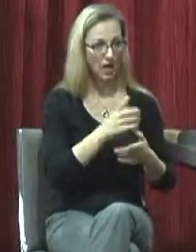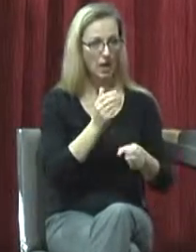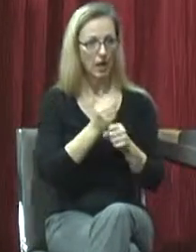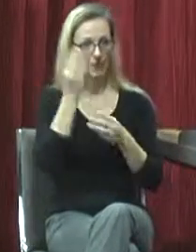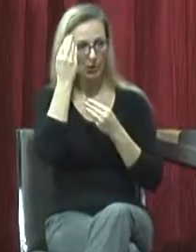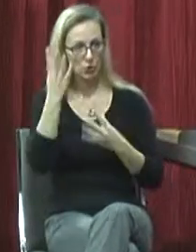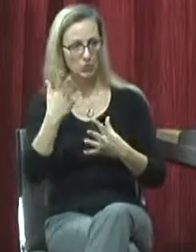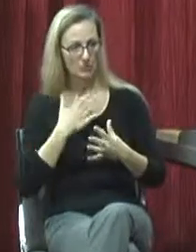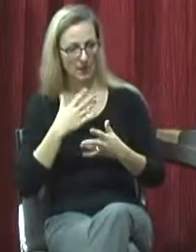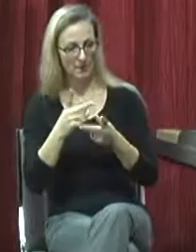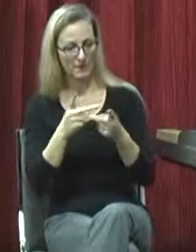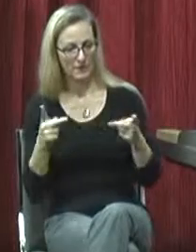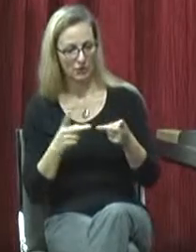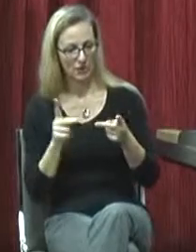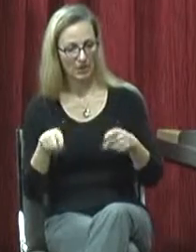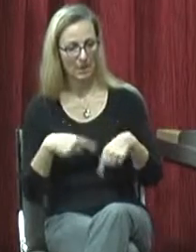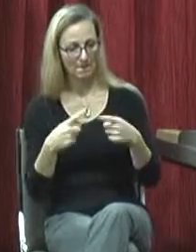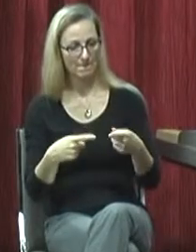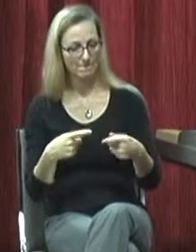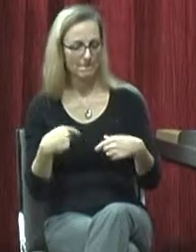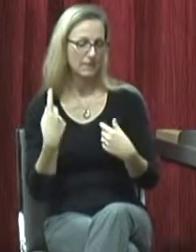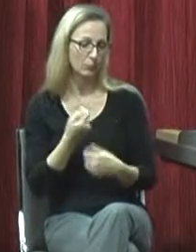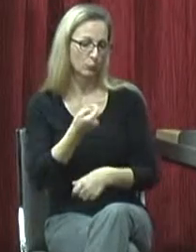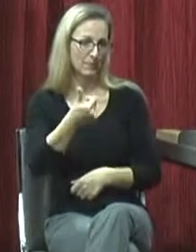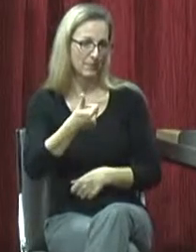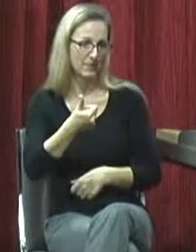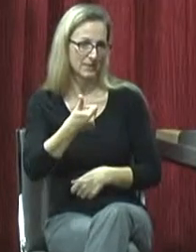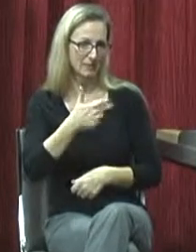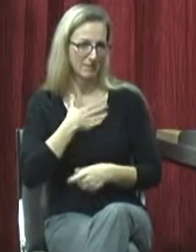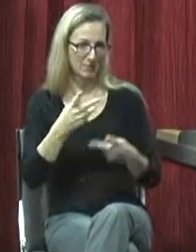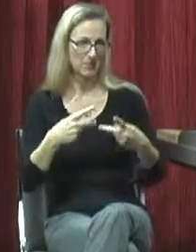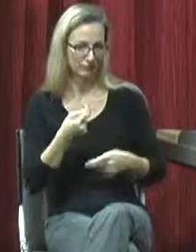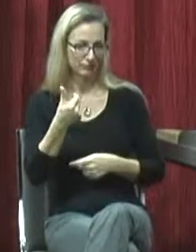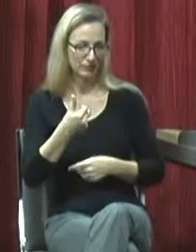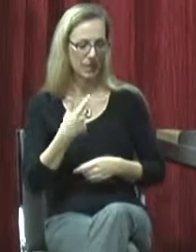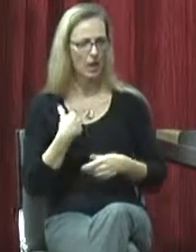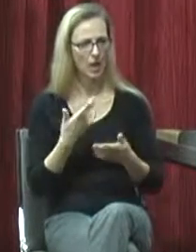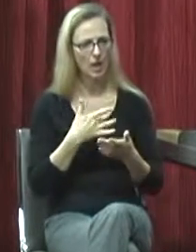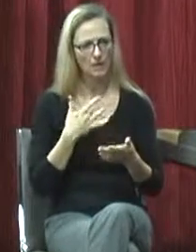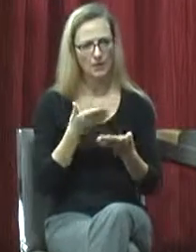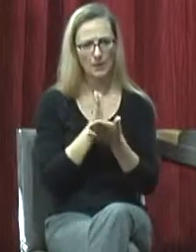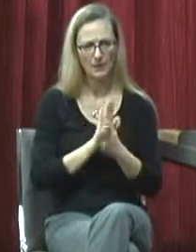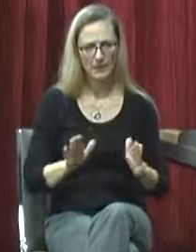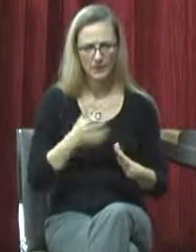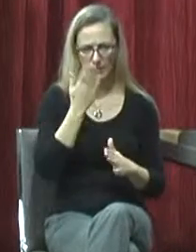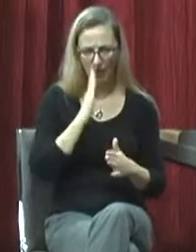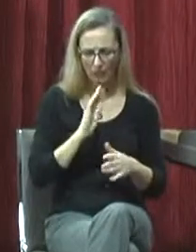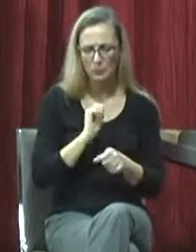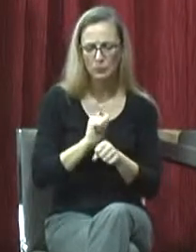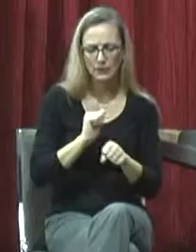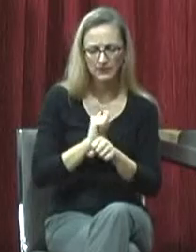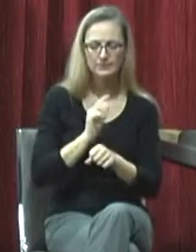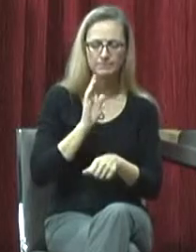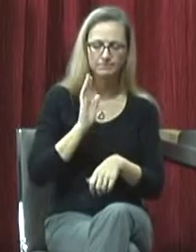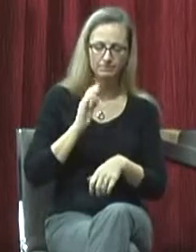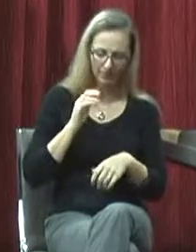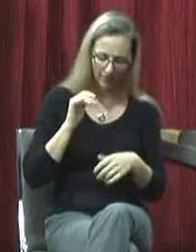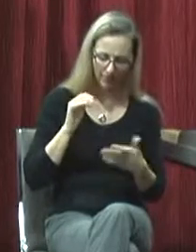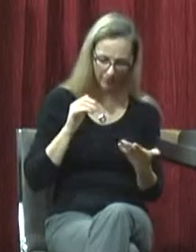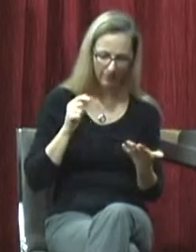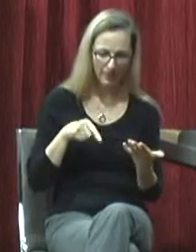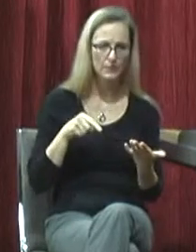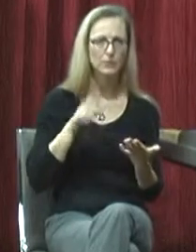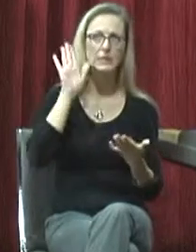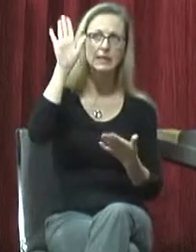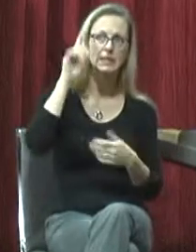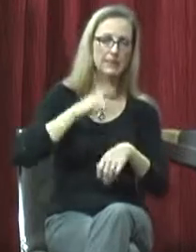that my position had been eliminated. I felt peace that God was at work, and this was in his timing. He